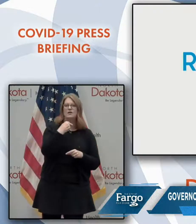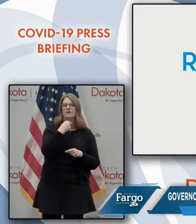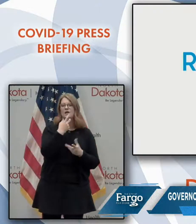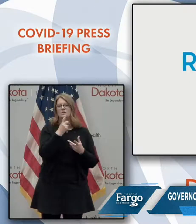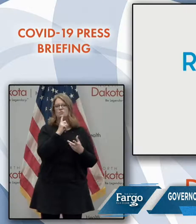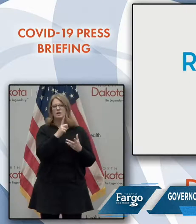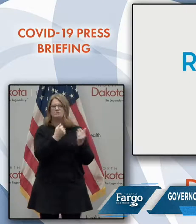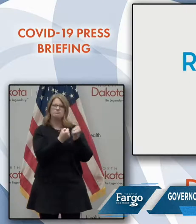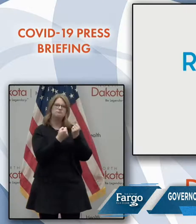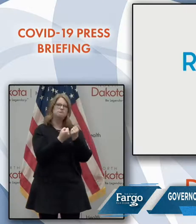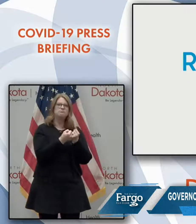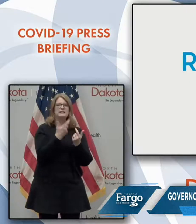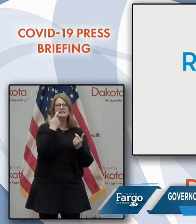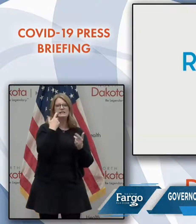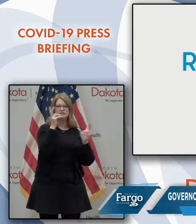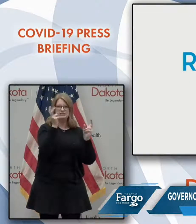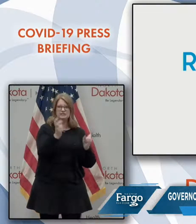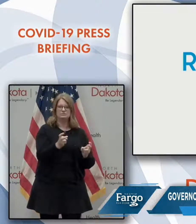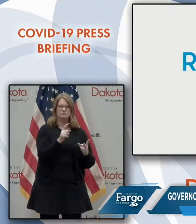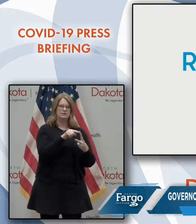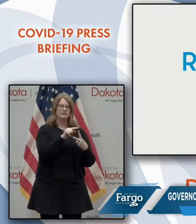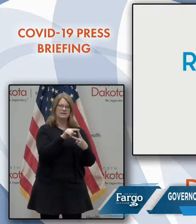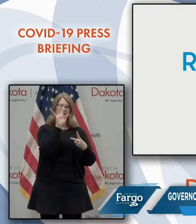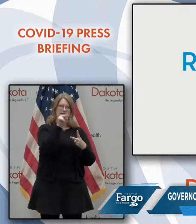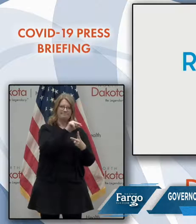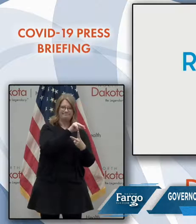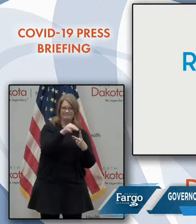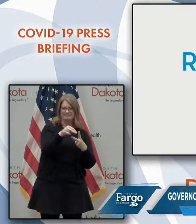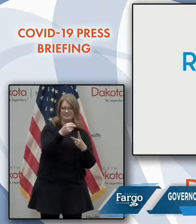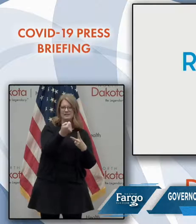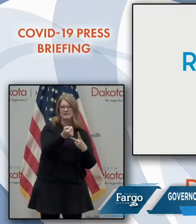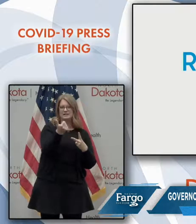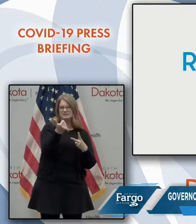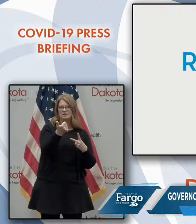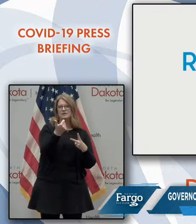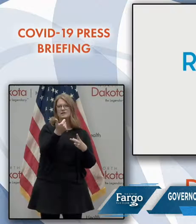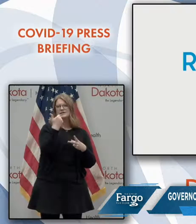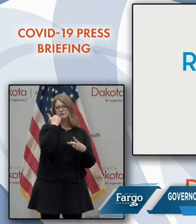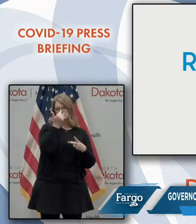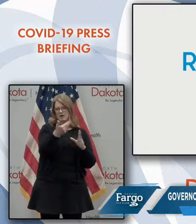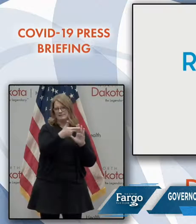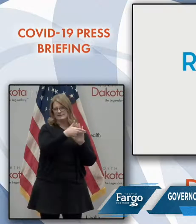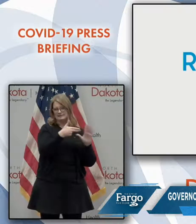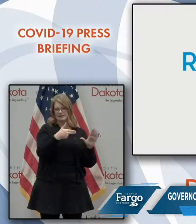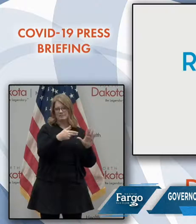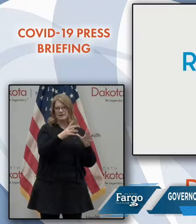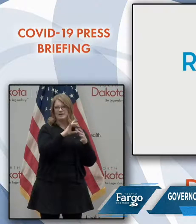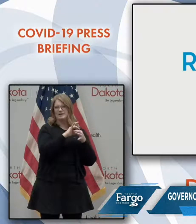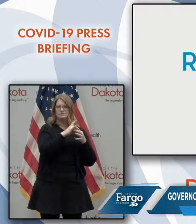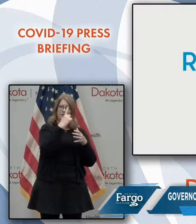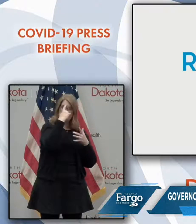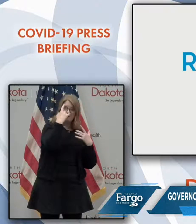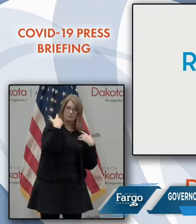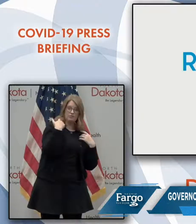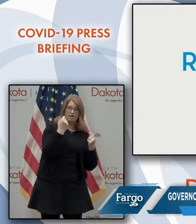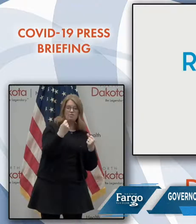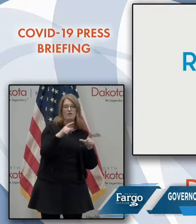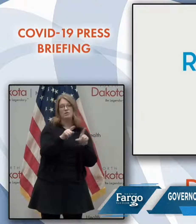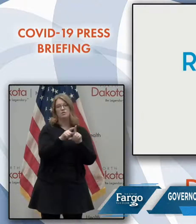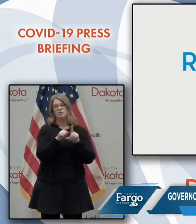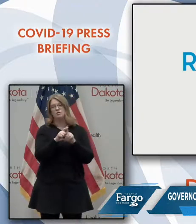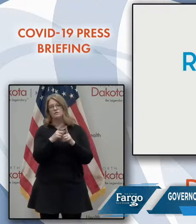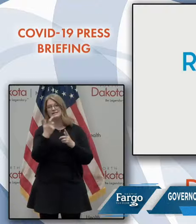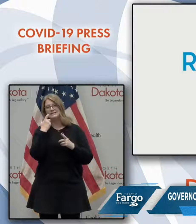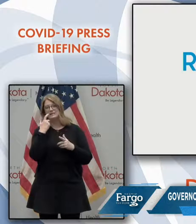addiction-related issues. He'll be sharing his insights around strategies to eliminate the shame and stigma and the connection between mental health and addiction and emerging